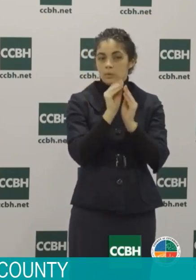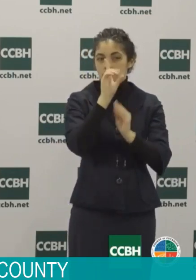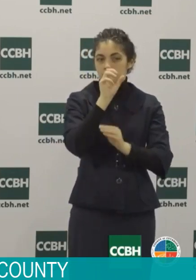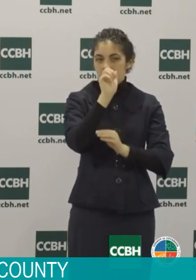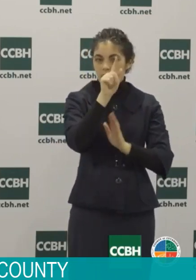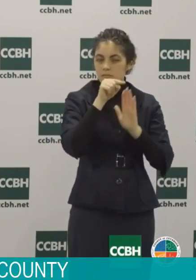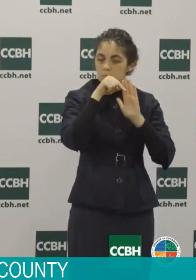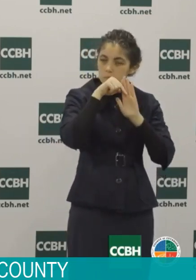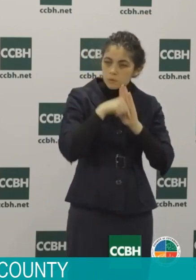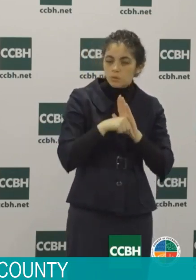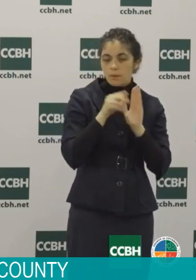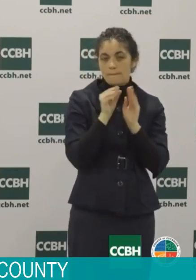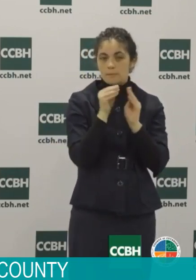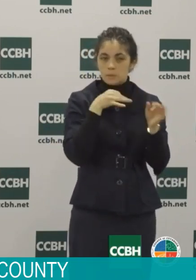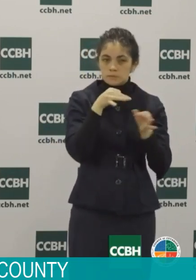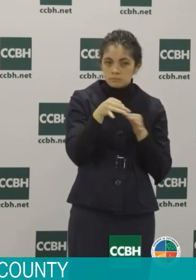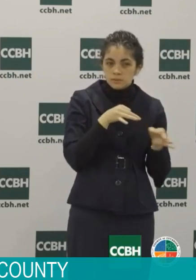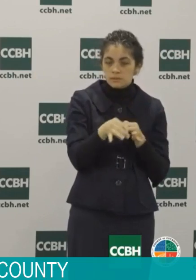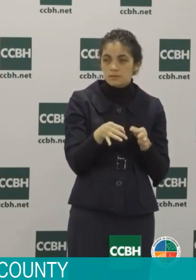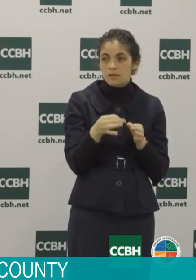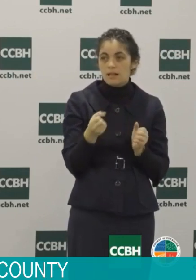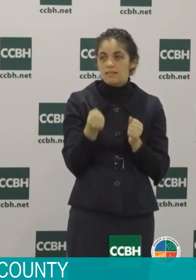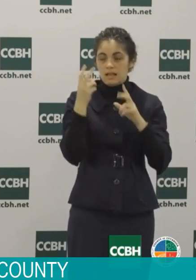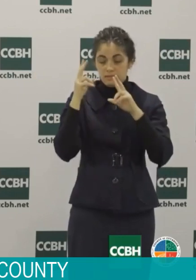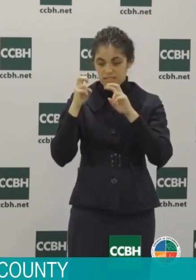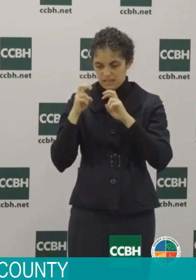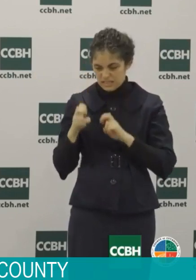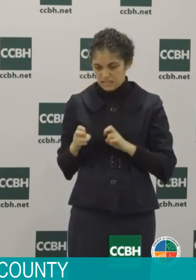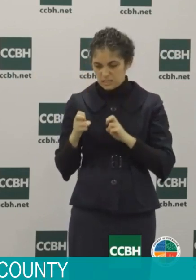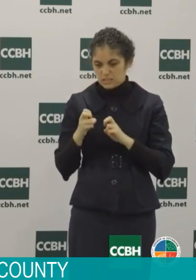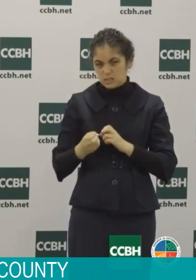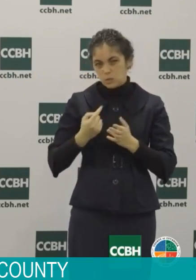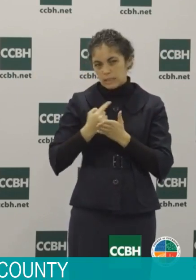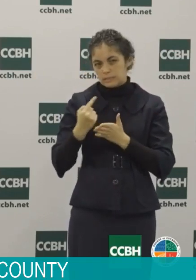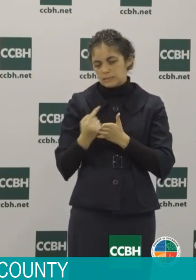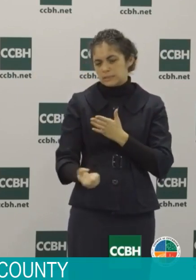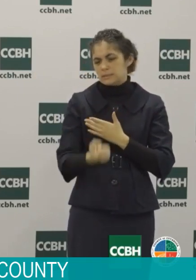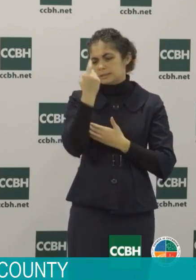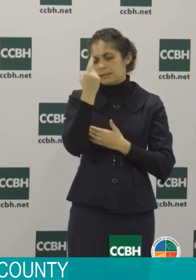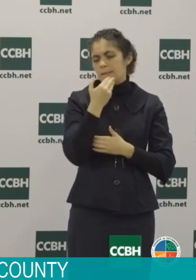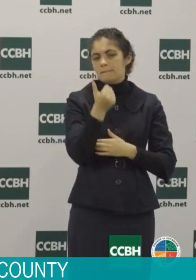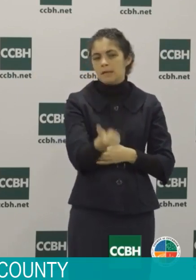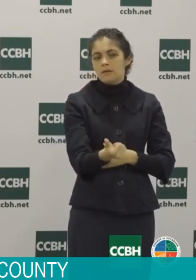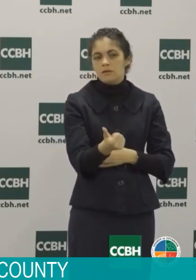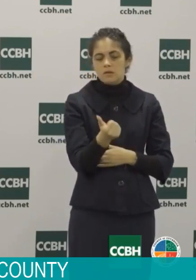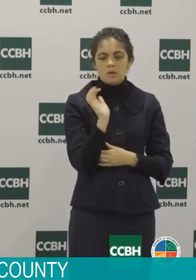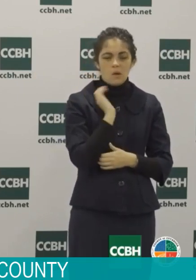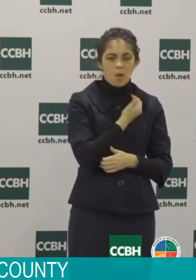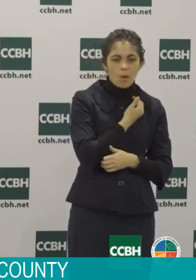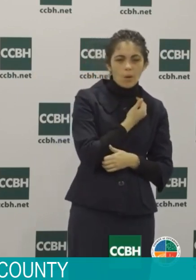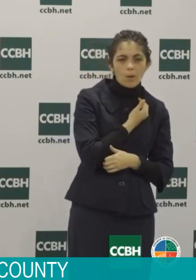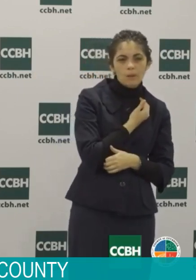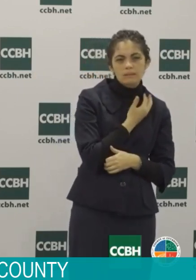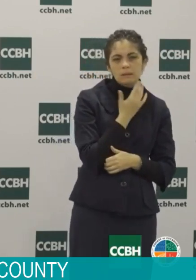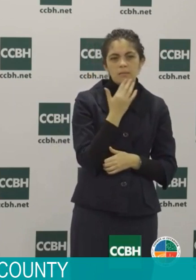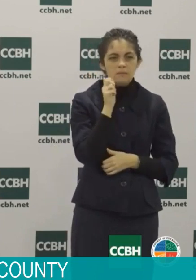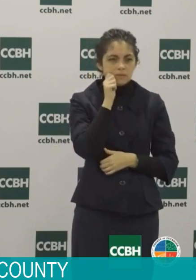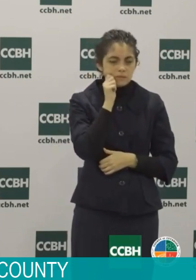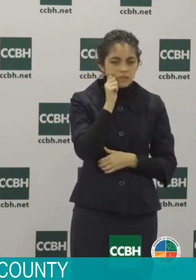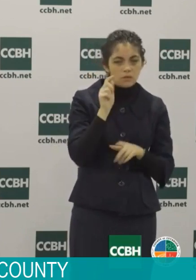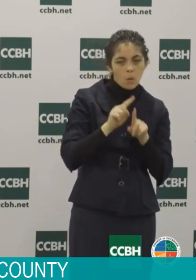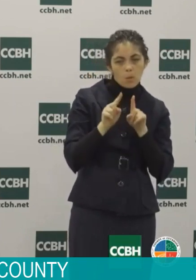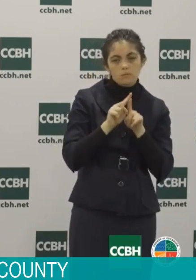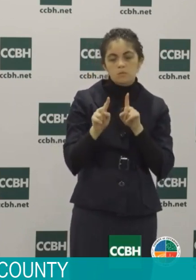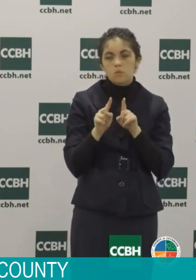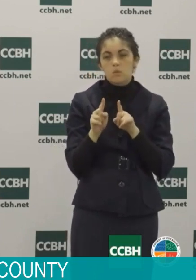Friday, and we are doing a lot of analysis this week to better understand our race and ethnicity data, the completeness of that,